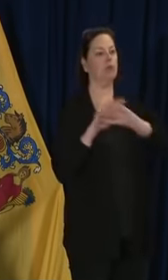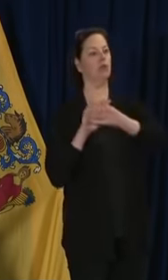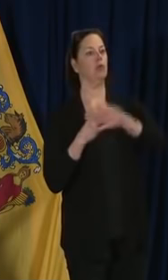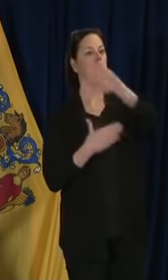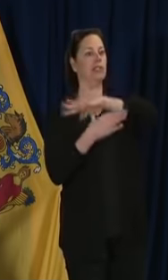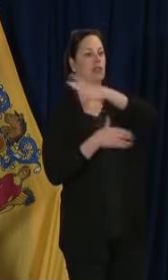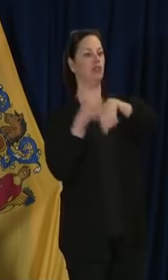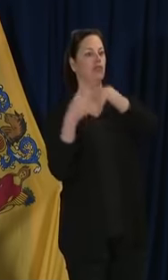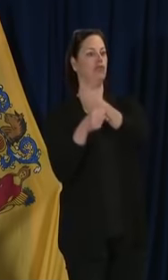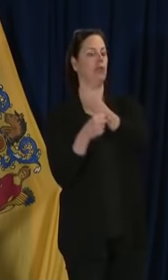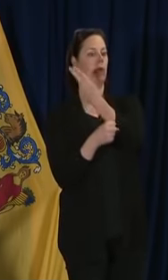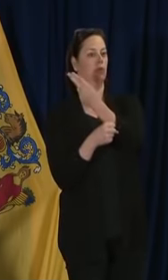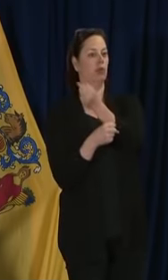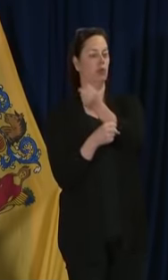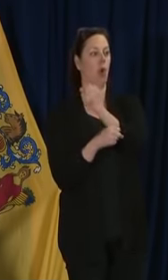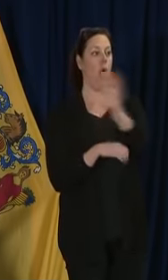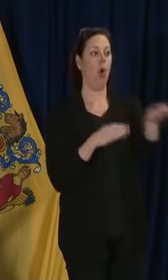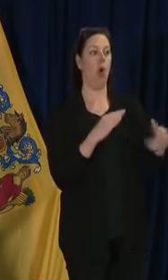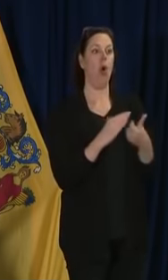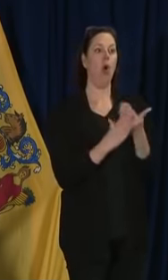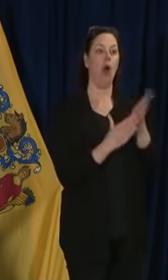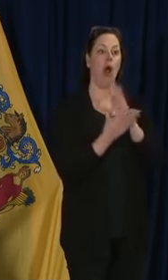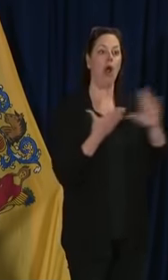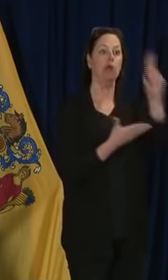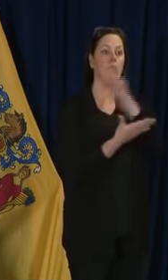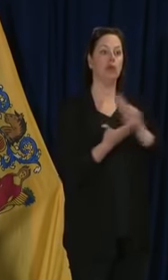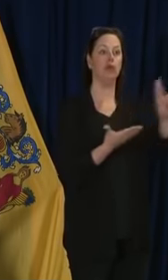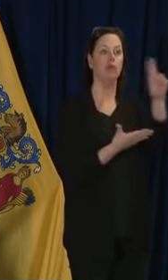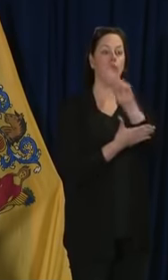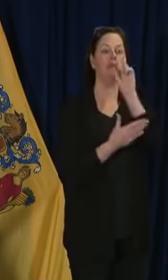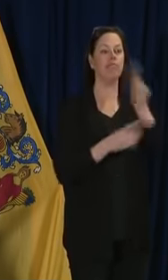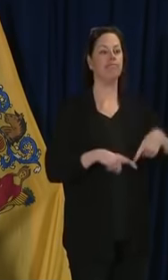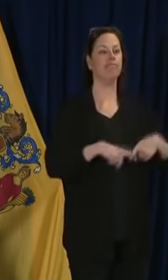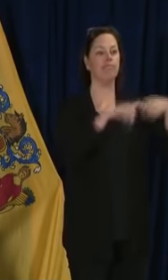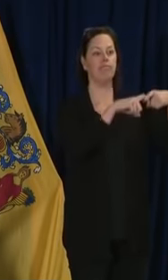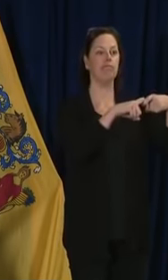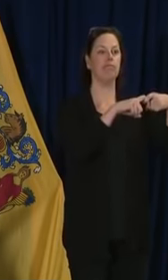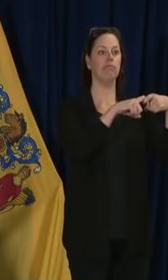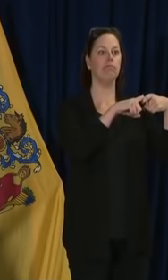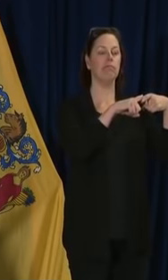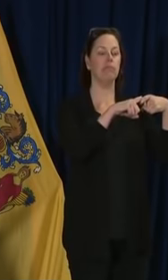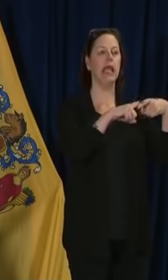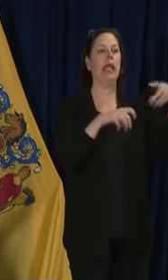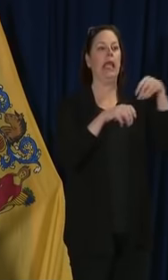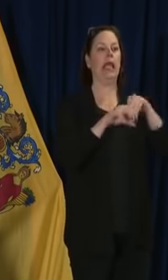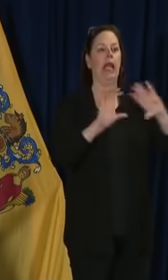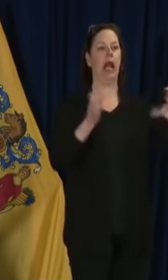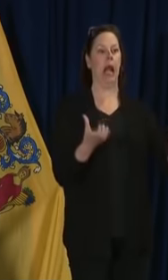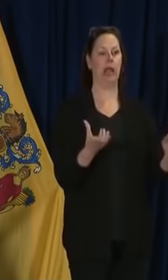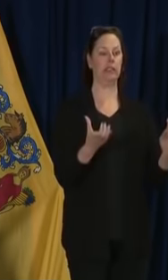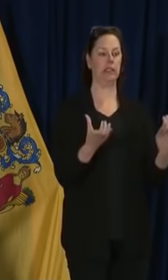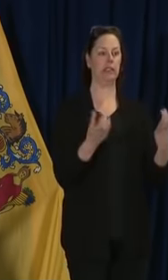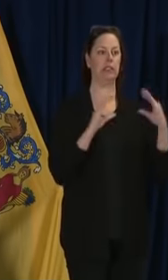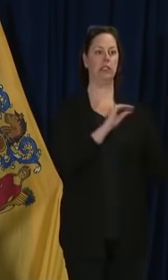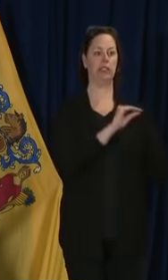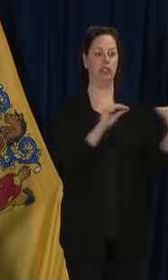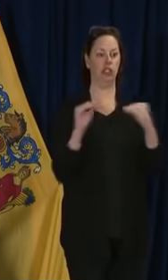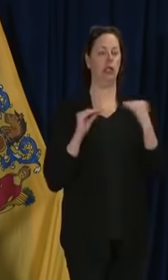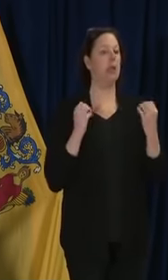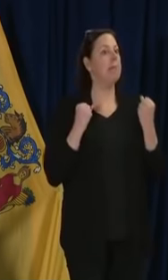will have to cease in-person instruction as well. Many districts and institutions of higher education